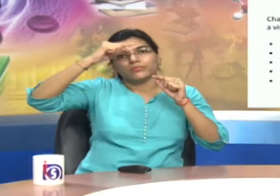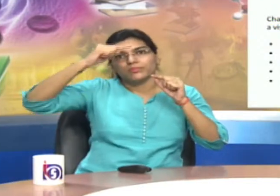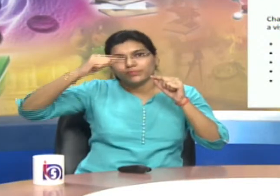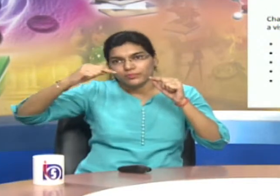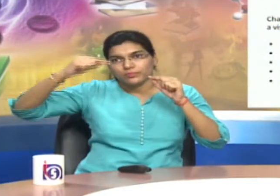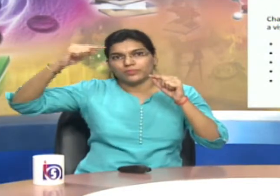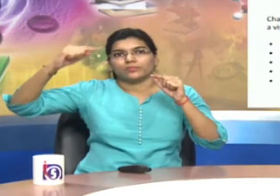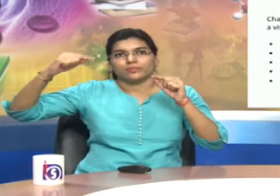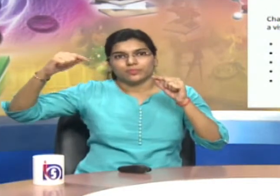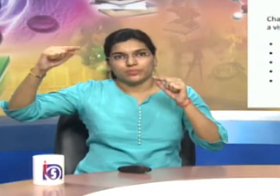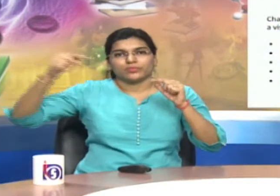form.